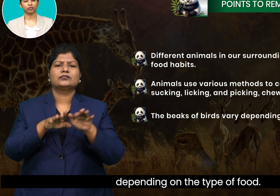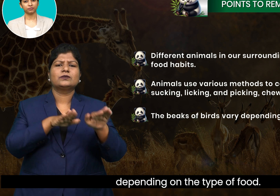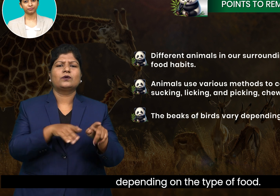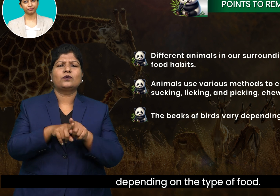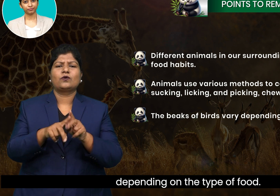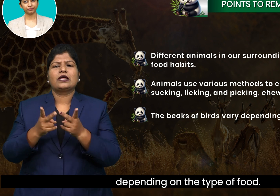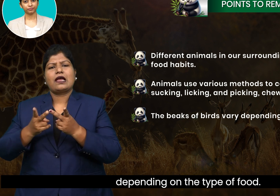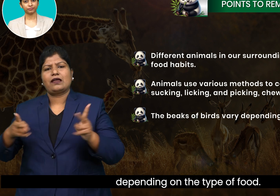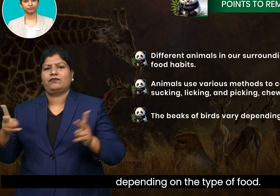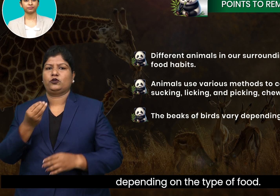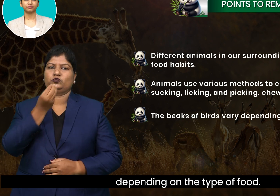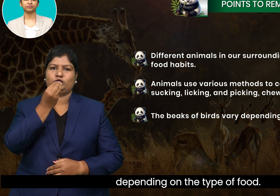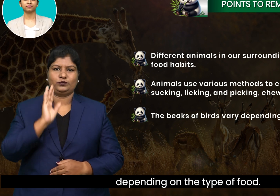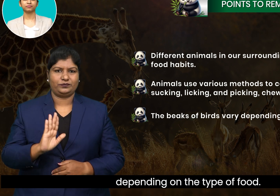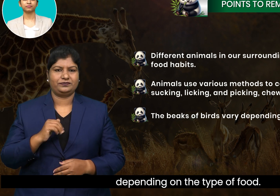of food.